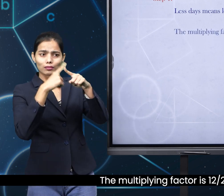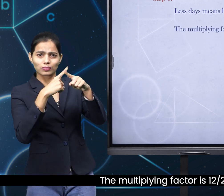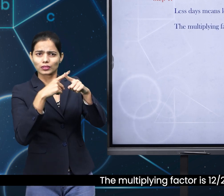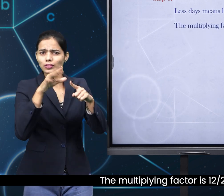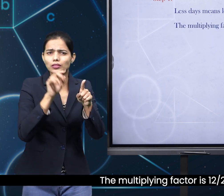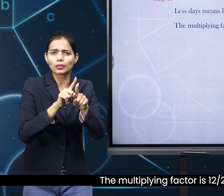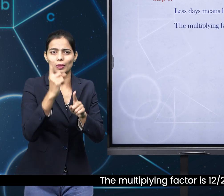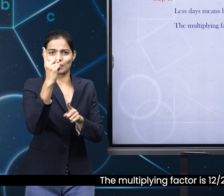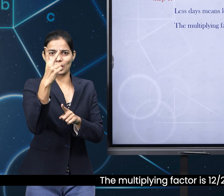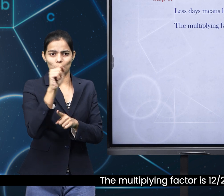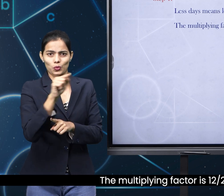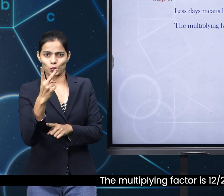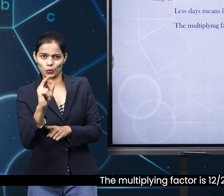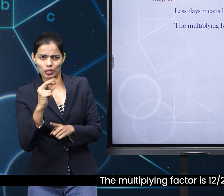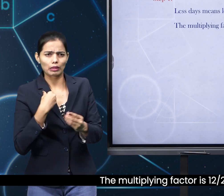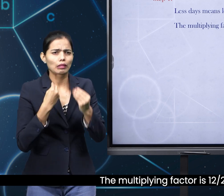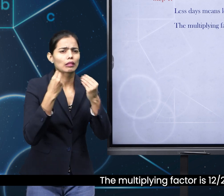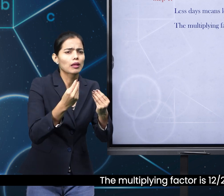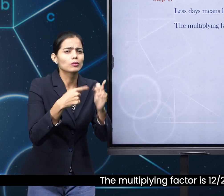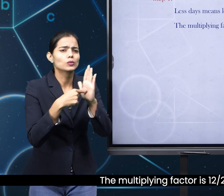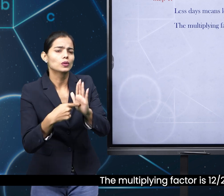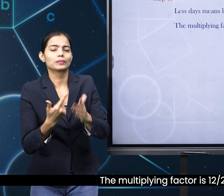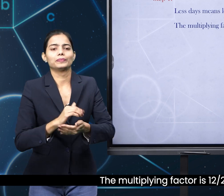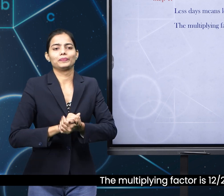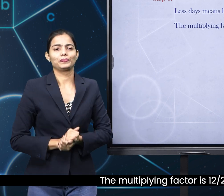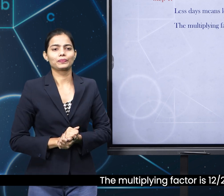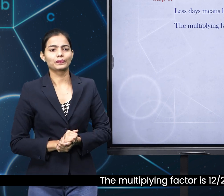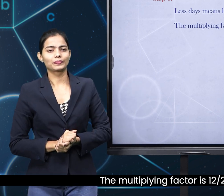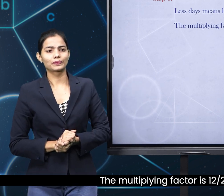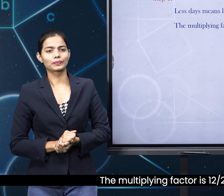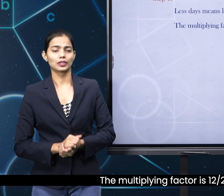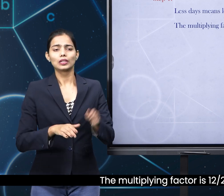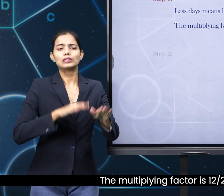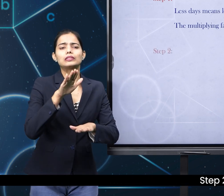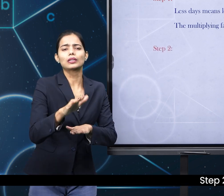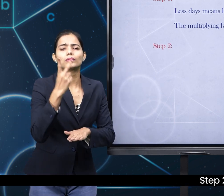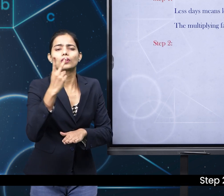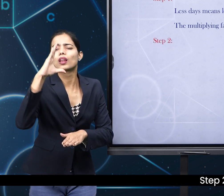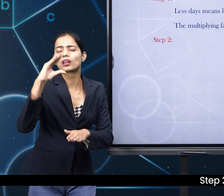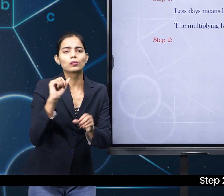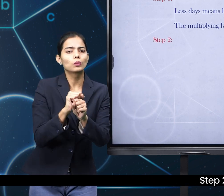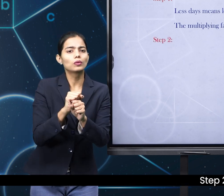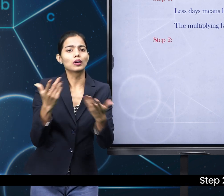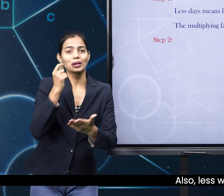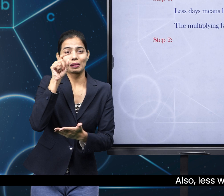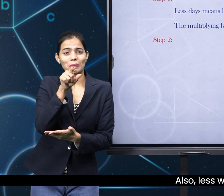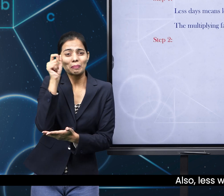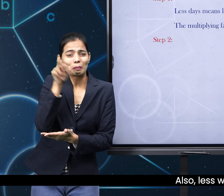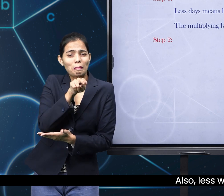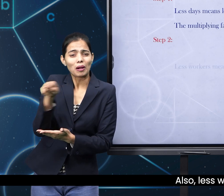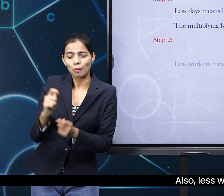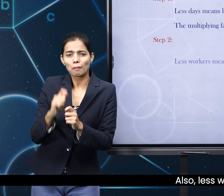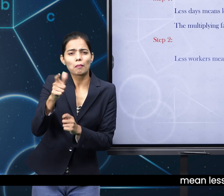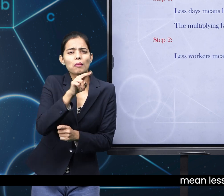The multiplying factor is 12 by 20. Take the reciprocal. Step 2.